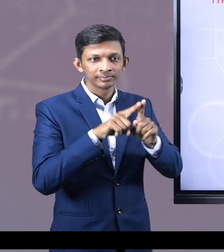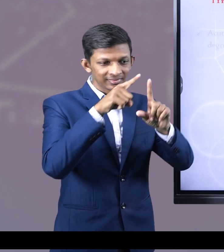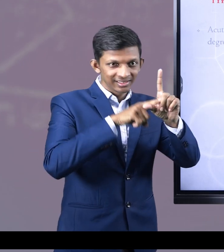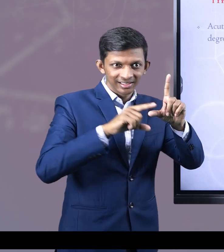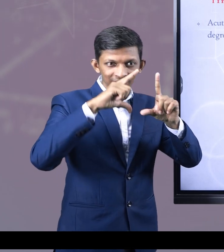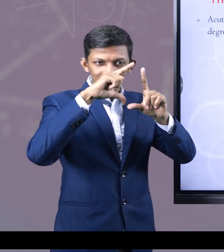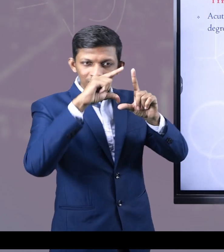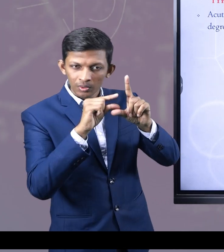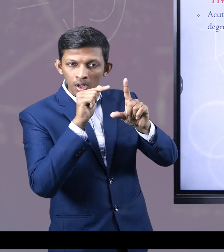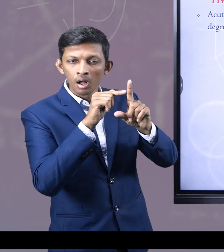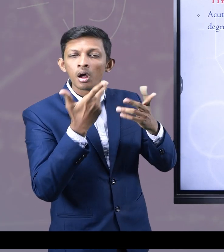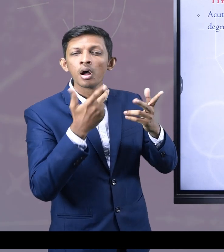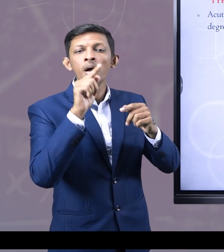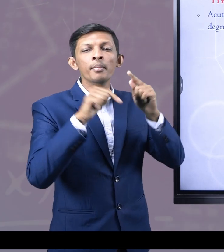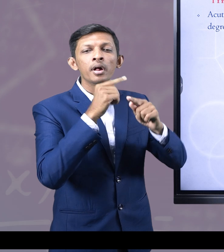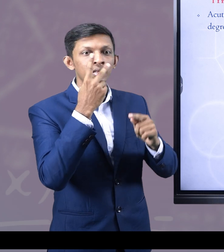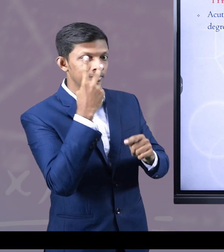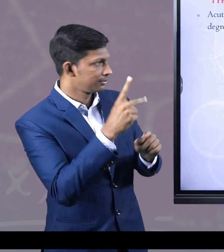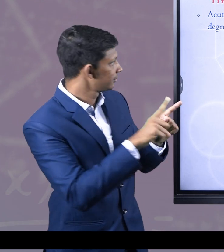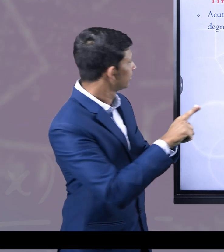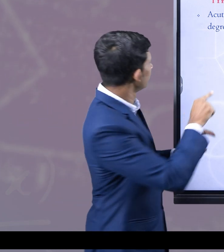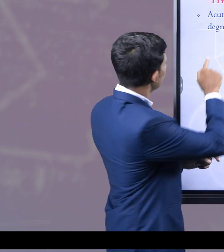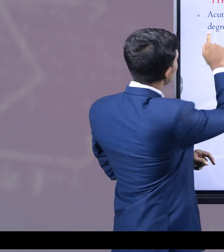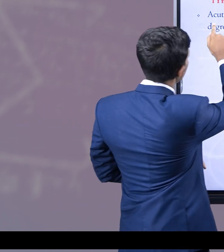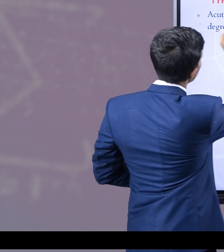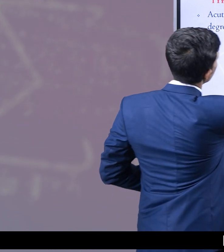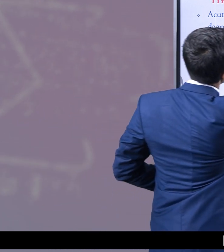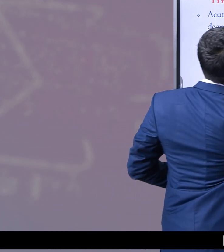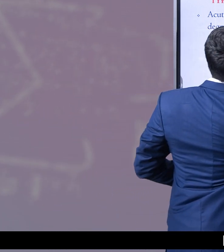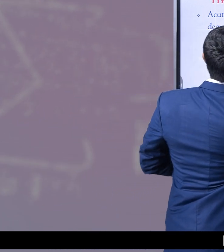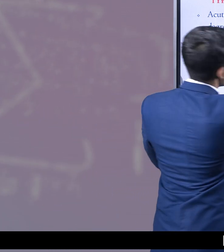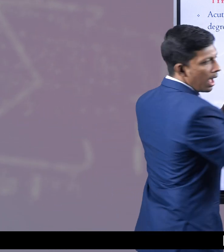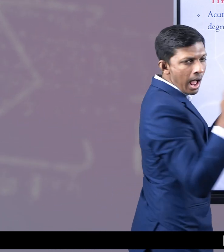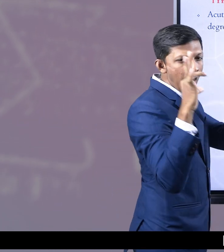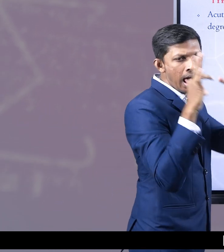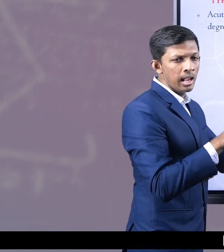Acute angle. An angle measured less than 90 degrees.